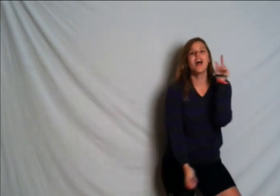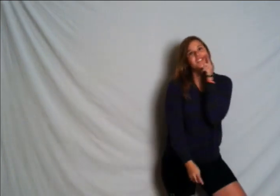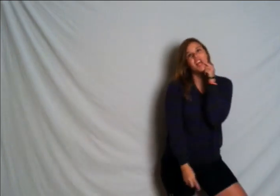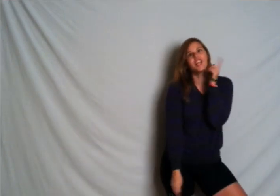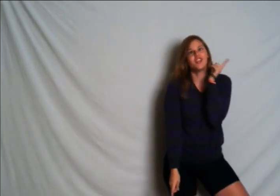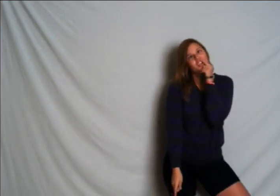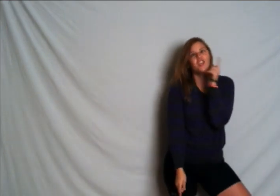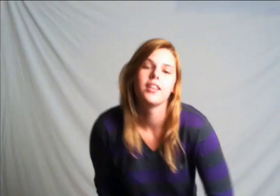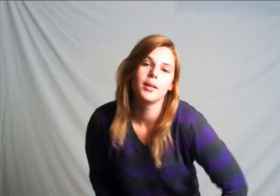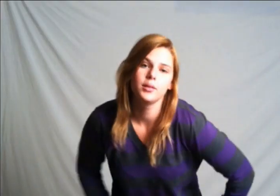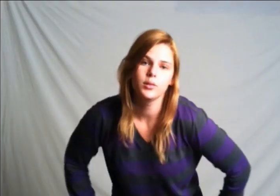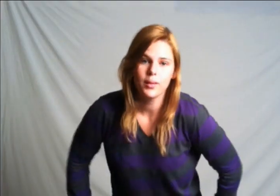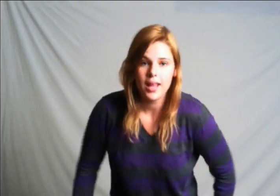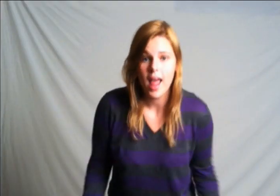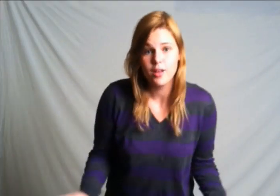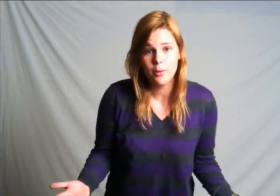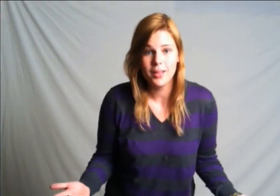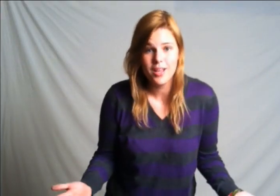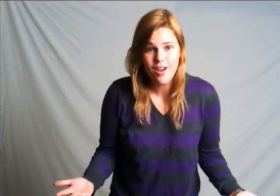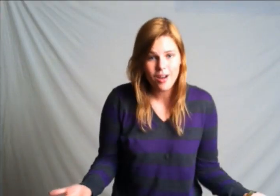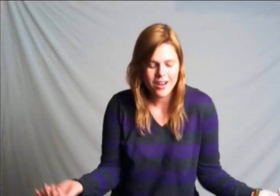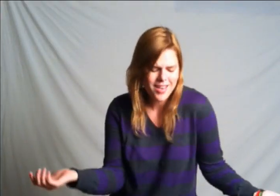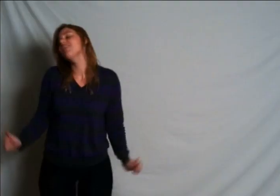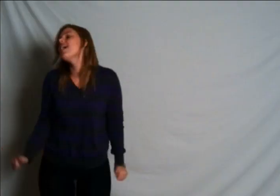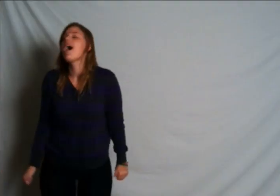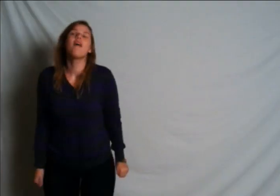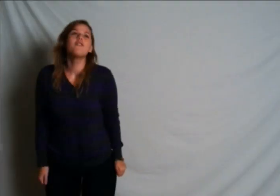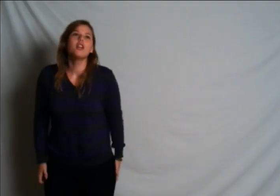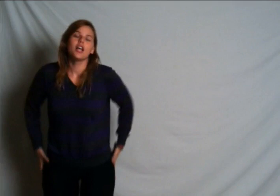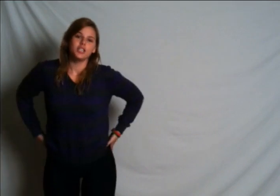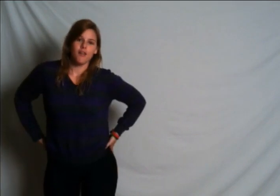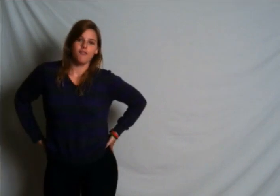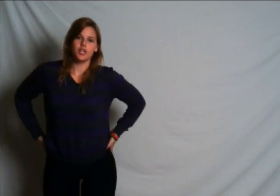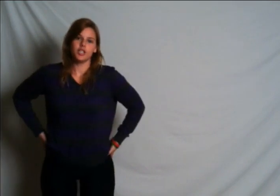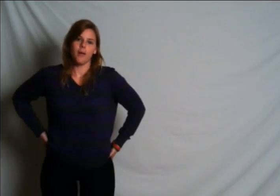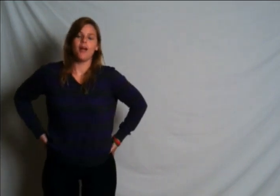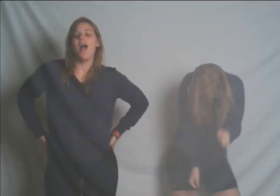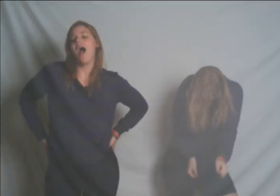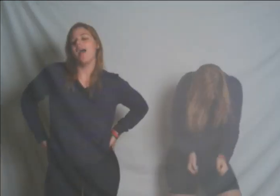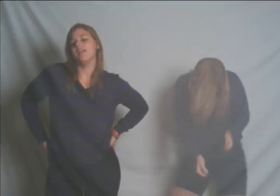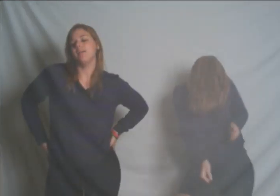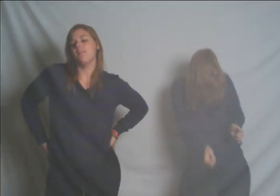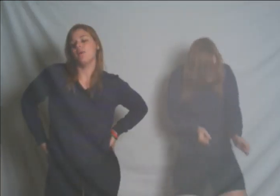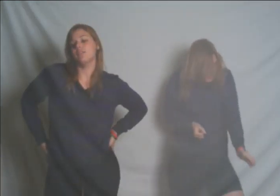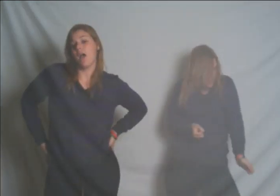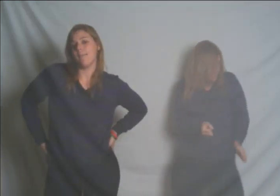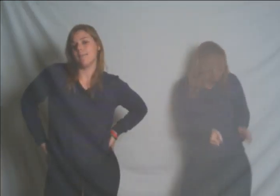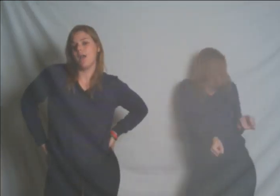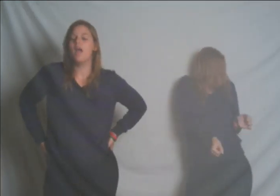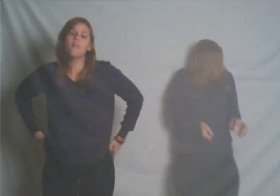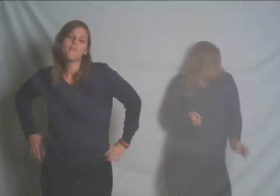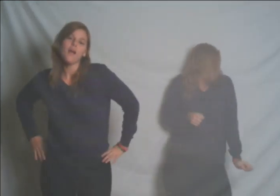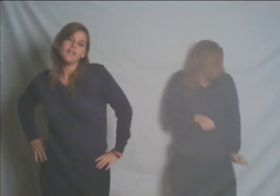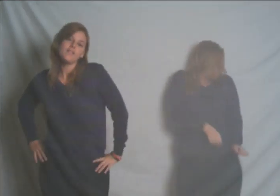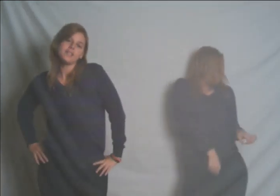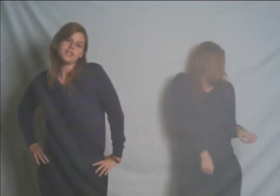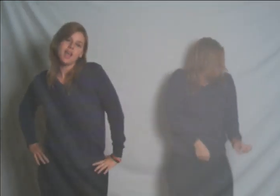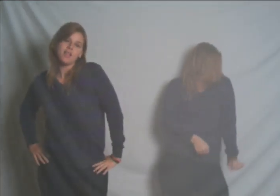I'll suck your teeth. Be too sweet and you'll be a goner. Yep. I'll pull a Jeffrey Dahmer. I eat boys up, breakfast and